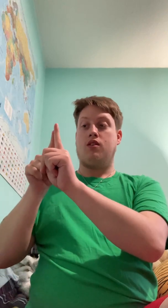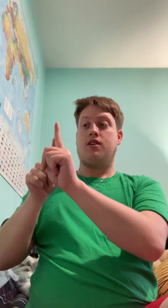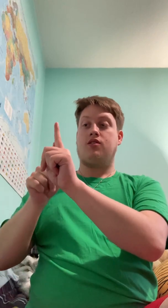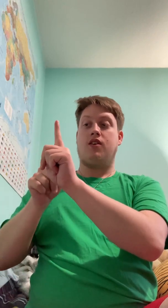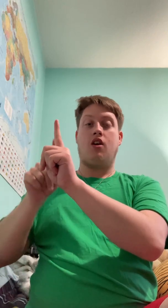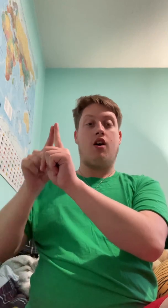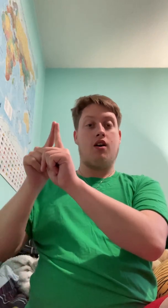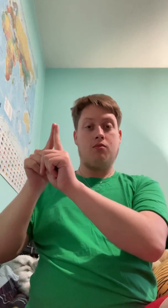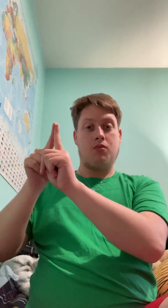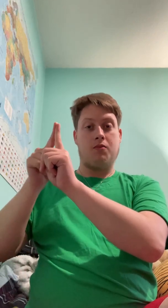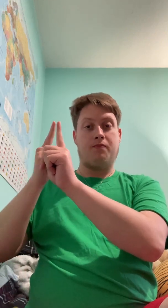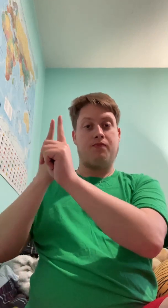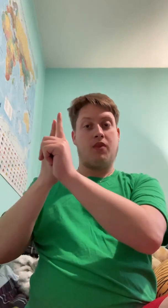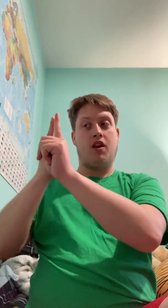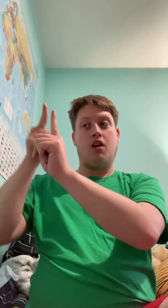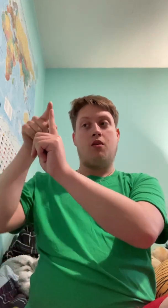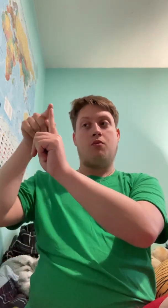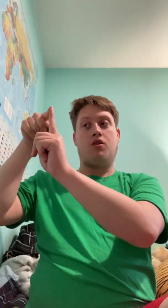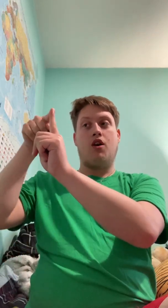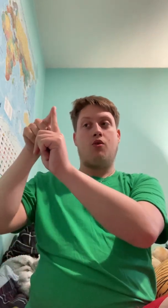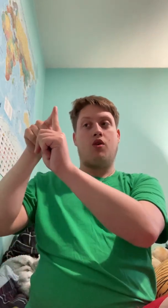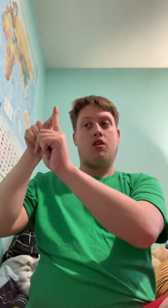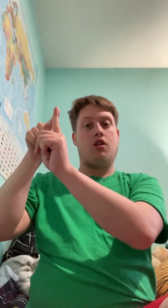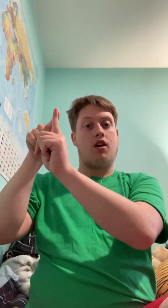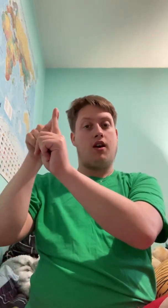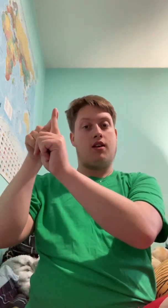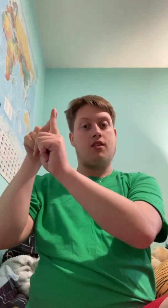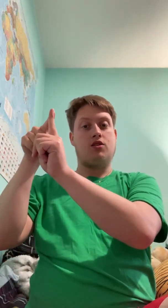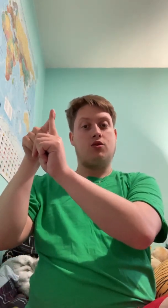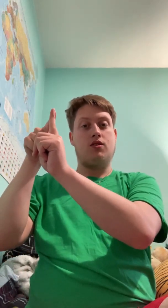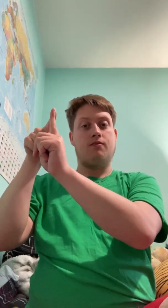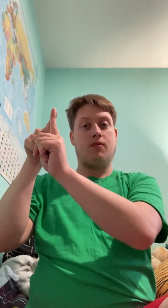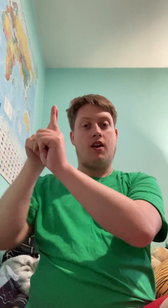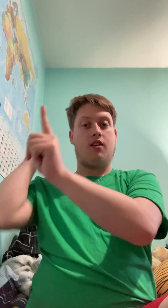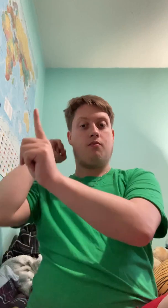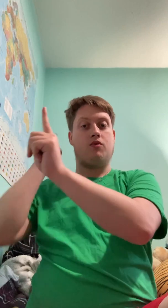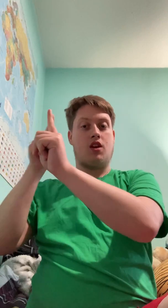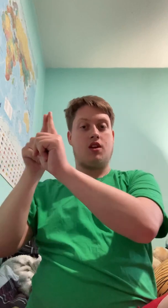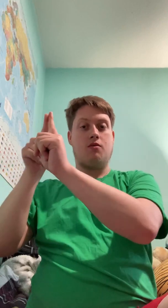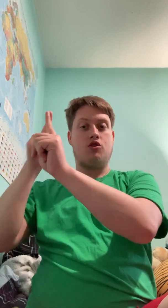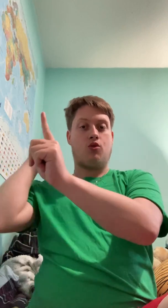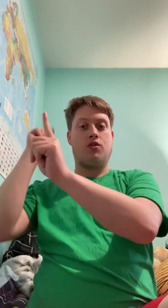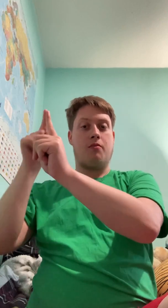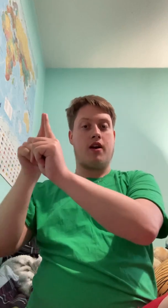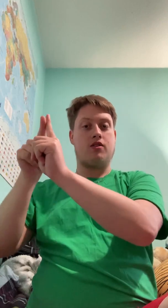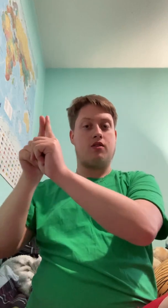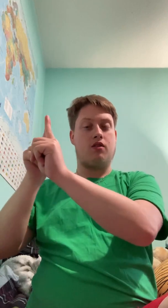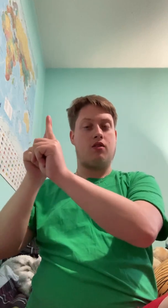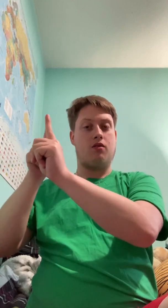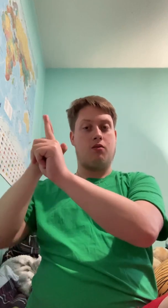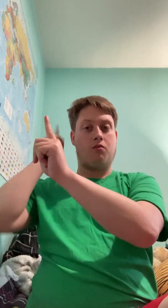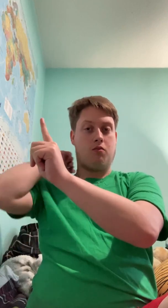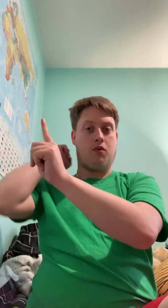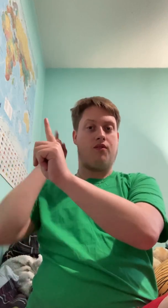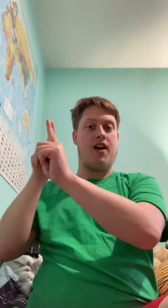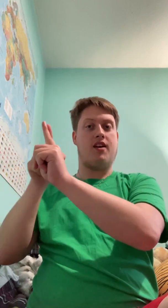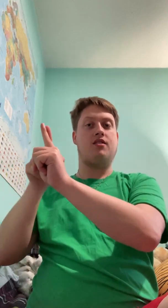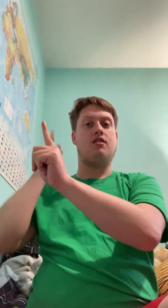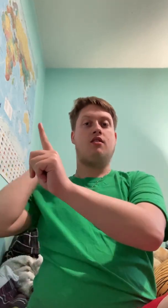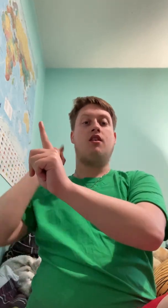index finger up, put the other one against it, and then suddenly jolt it back of your head.